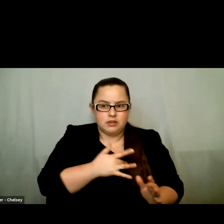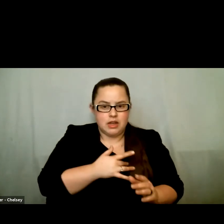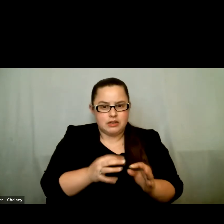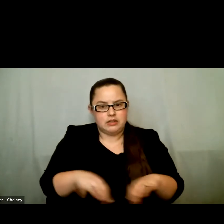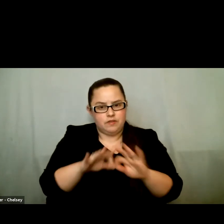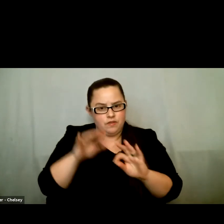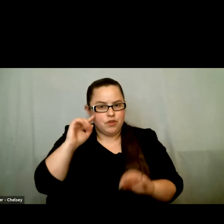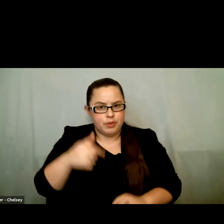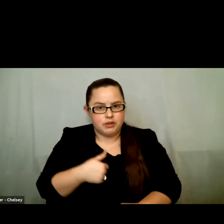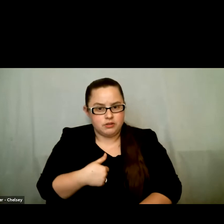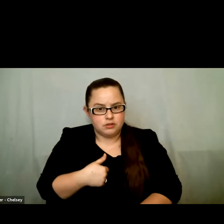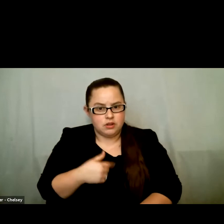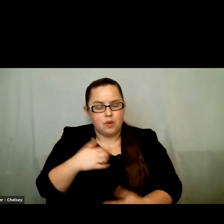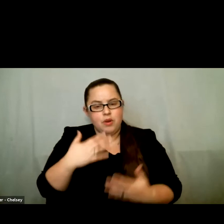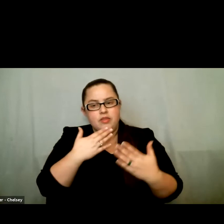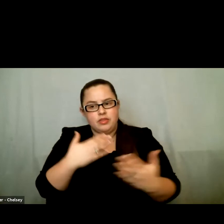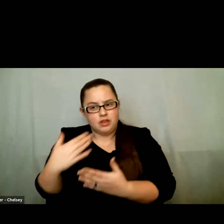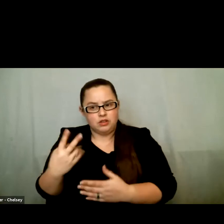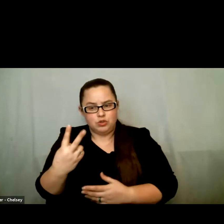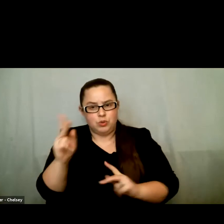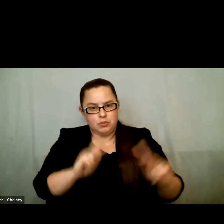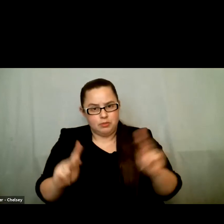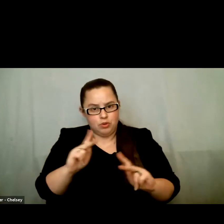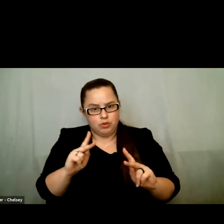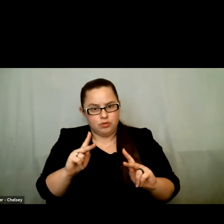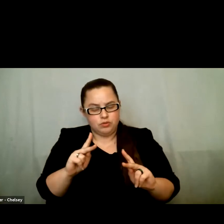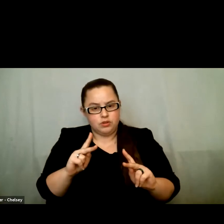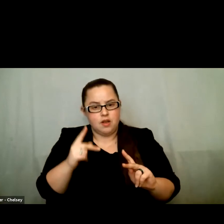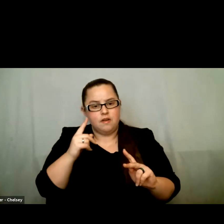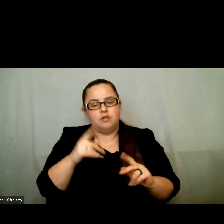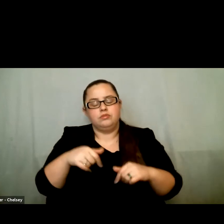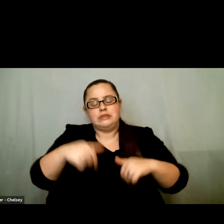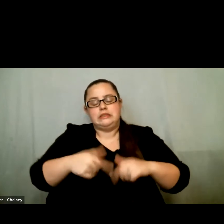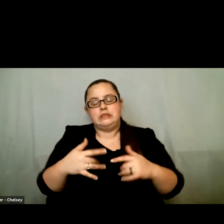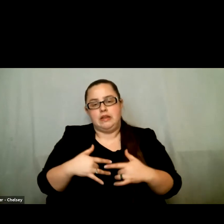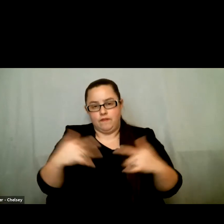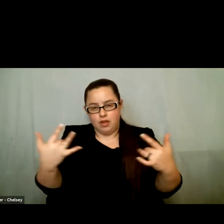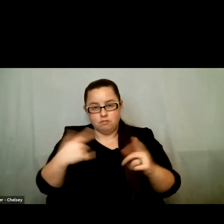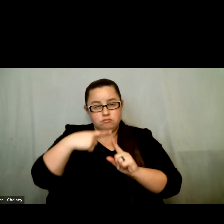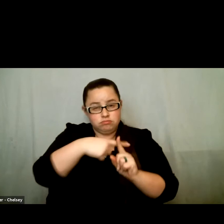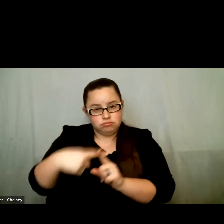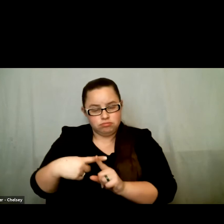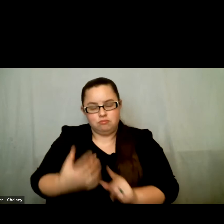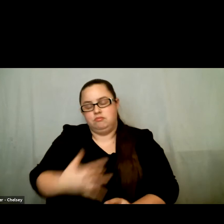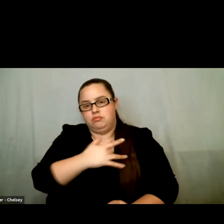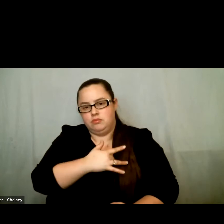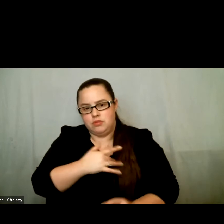3 individuals for conceiving and organizing this event. Chai Her, Kami Tepavang, and Jack